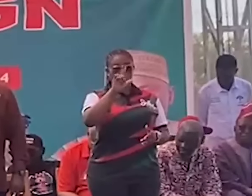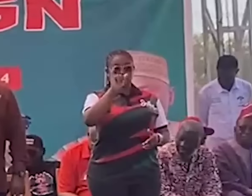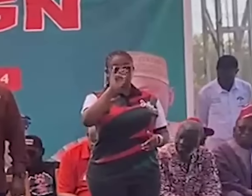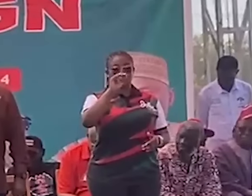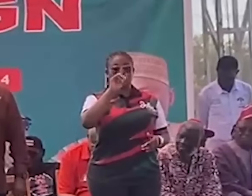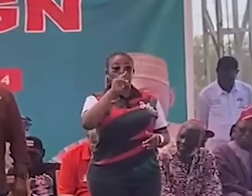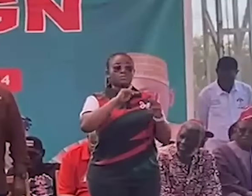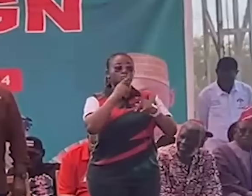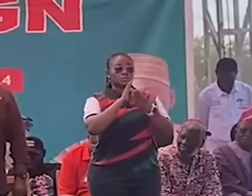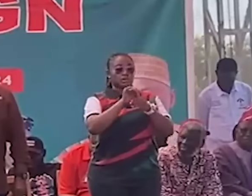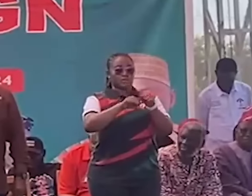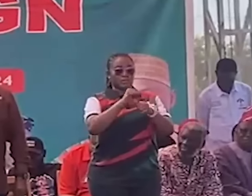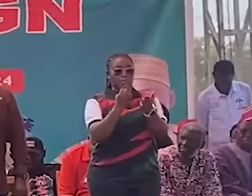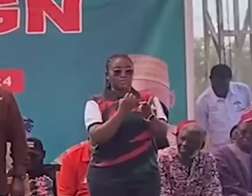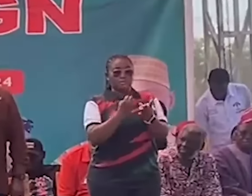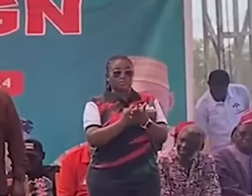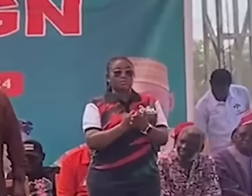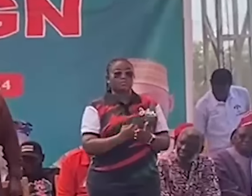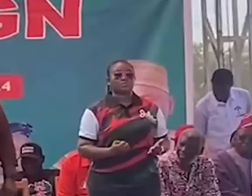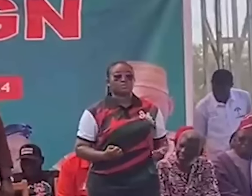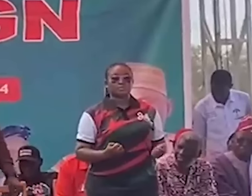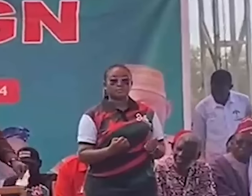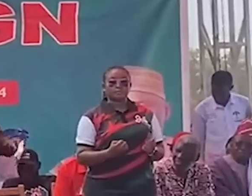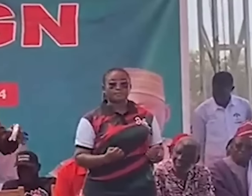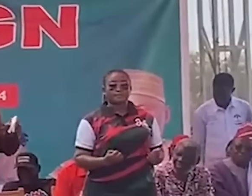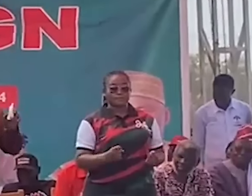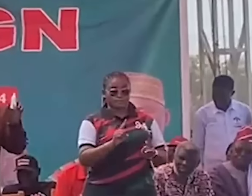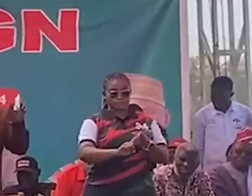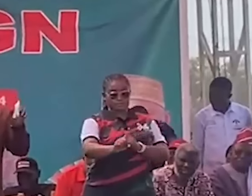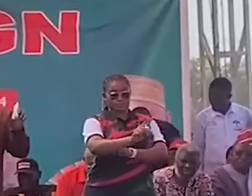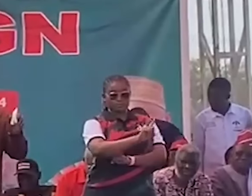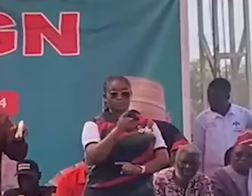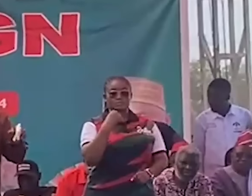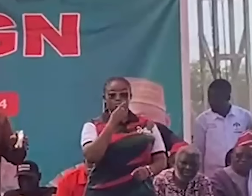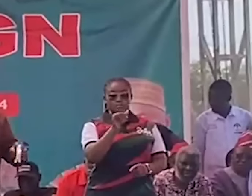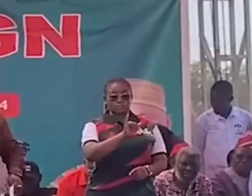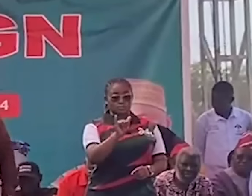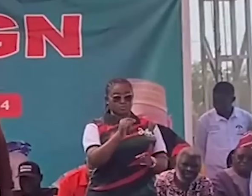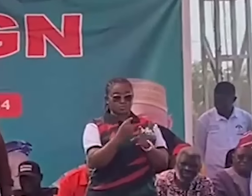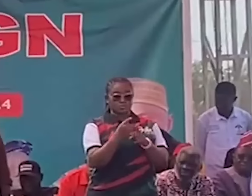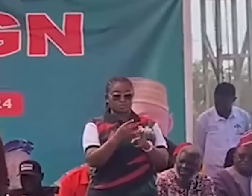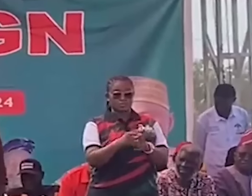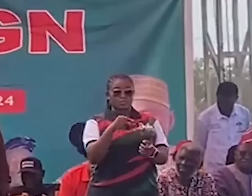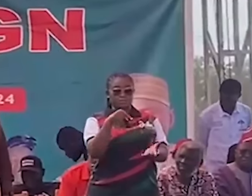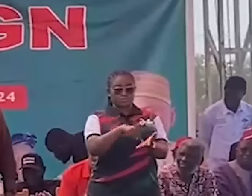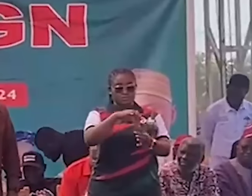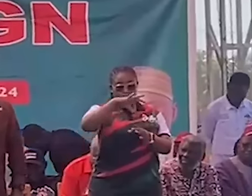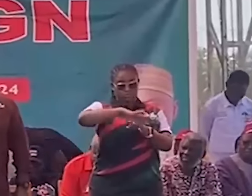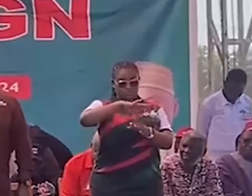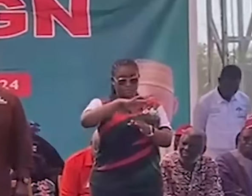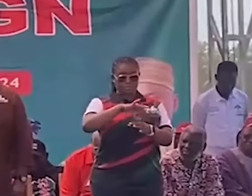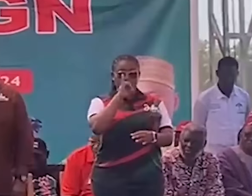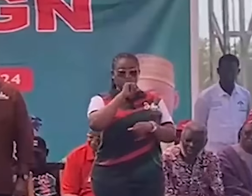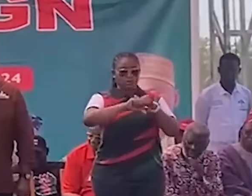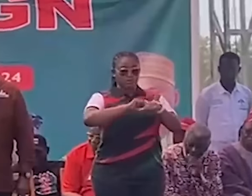It is about the economy, stupid. Today, I'm repeating those words. This election,